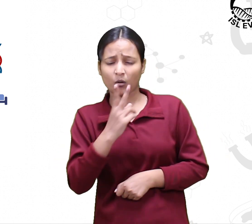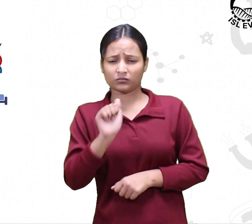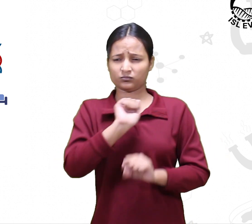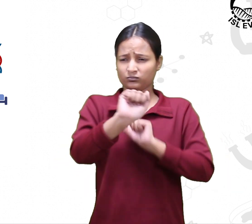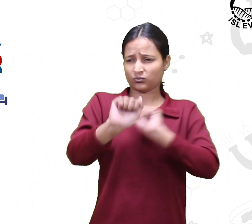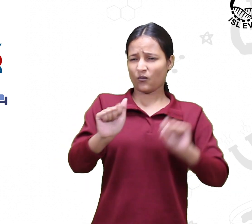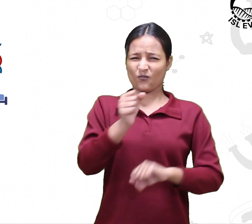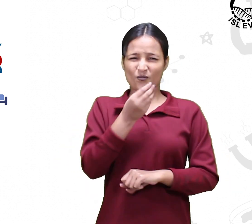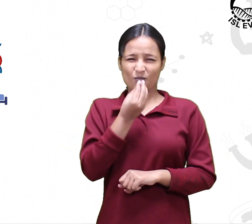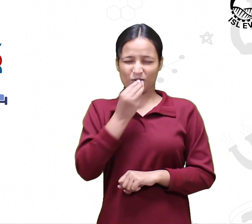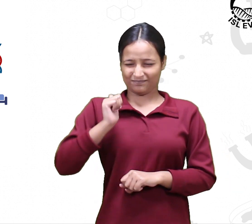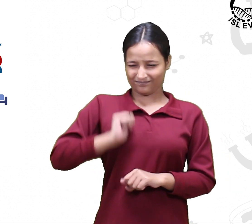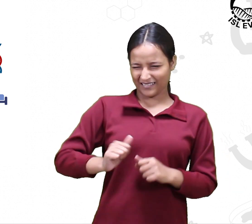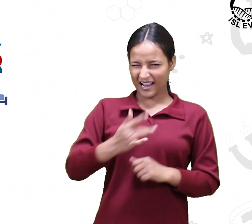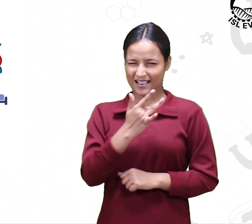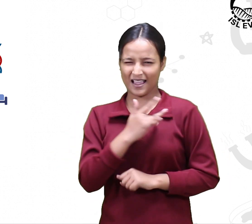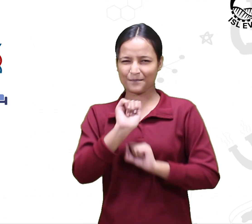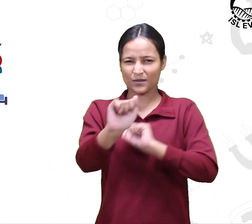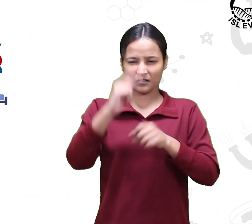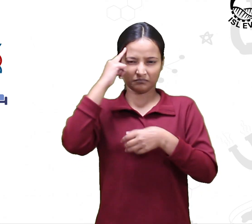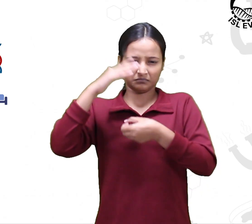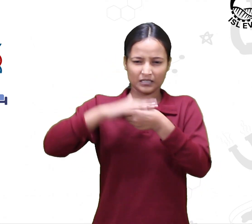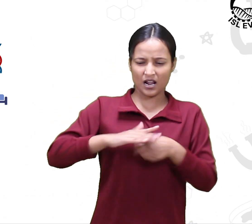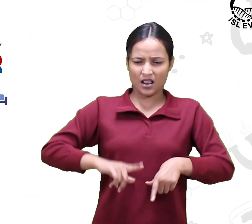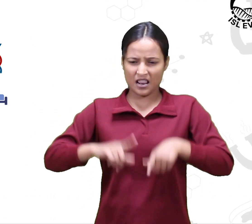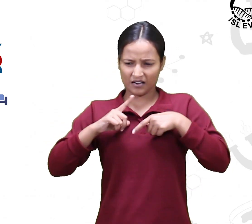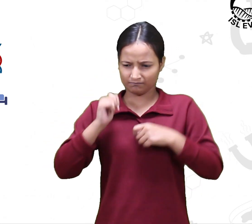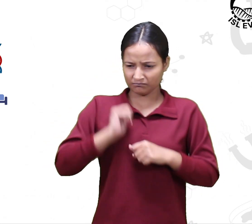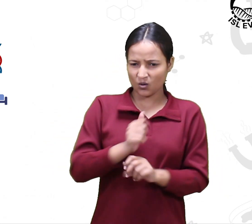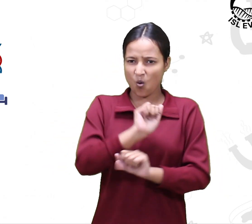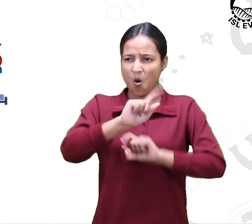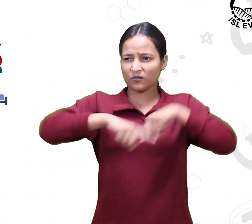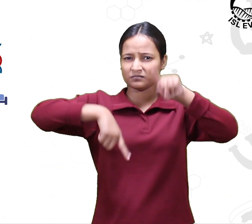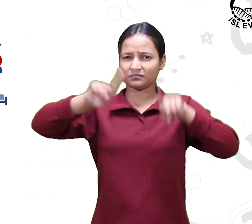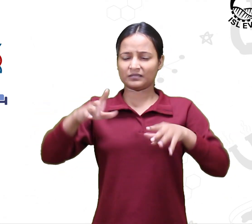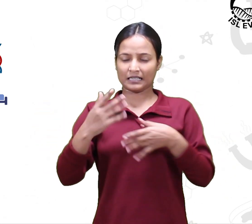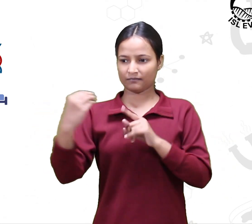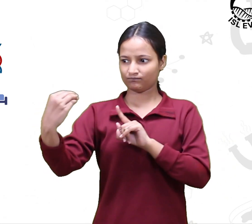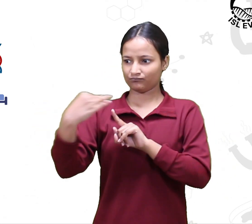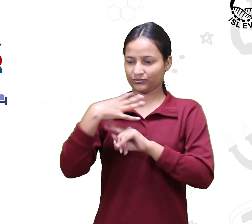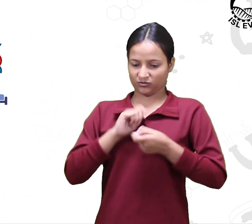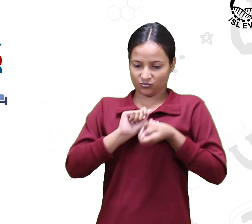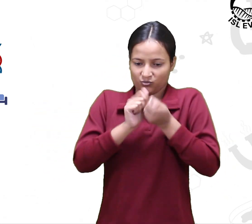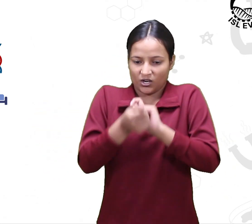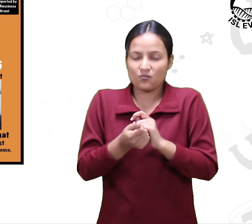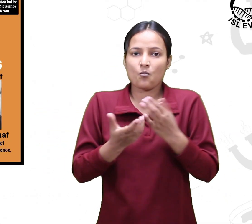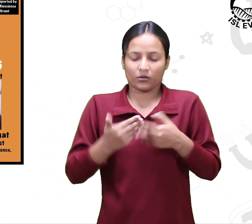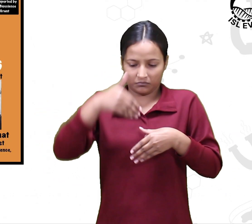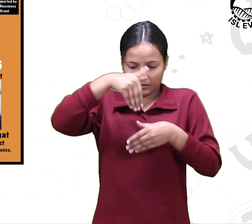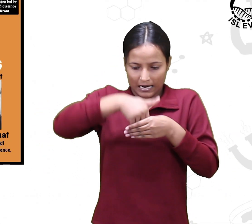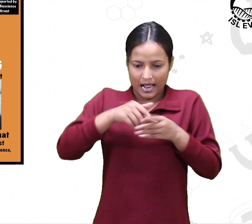lives, and so on. All of these confounding agents basically start disturbing that relationship between cells and